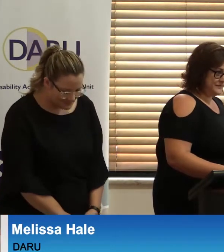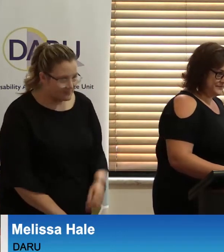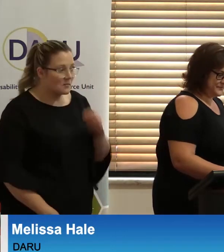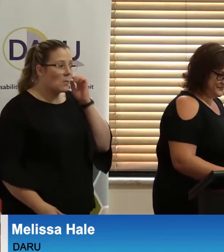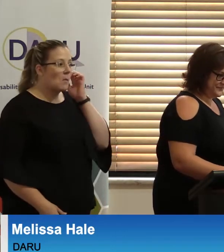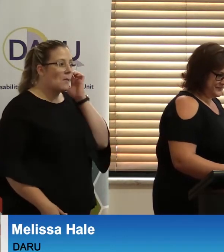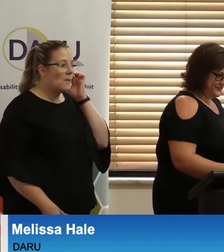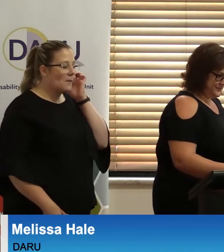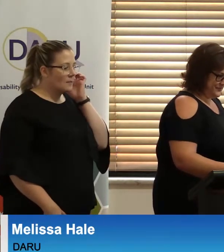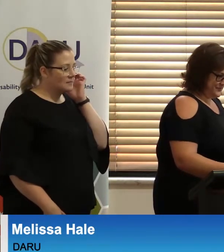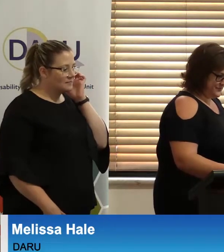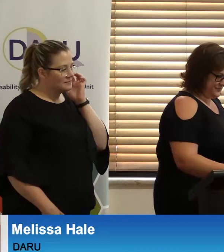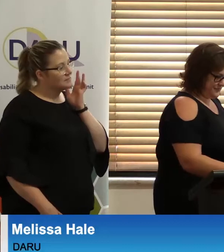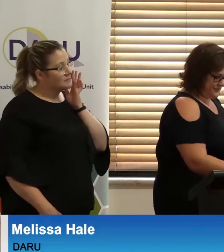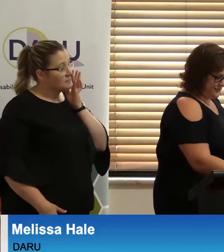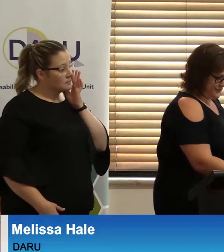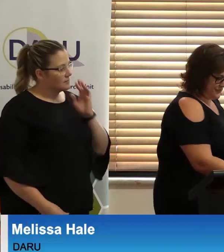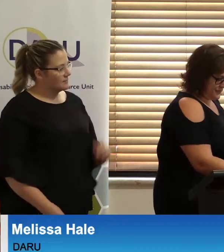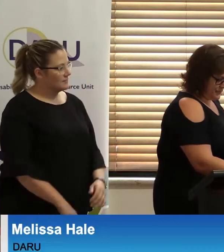Okay.